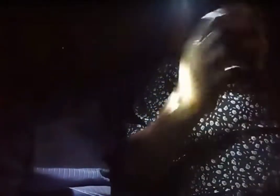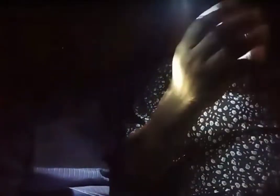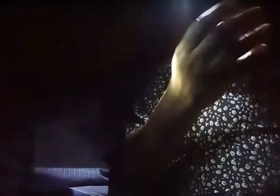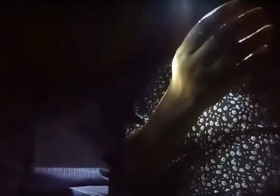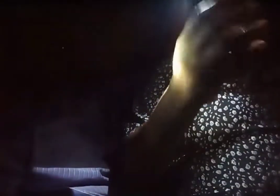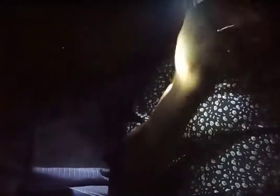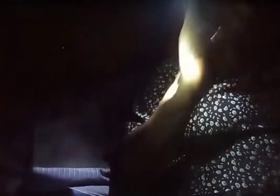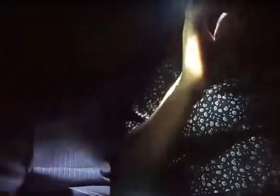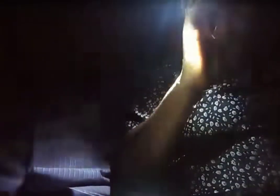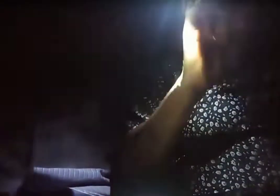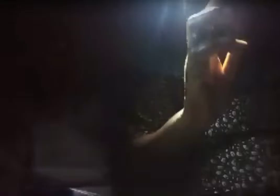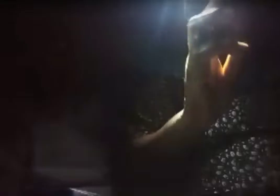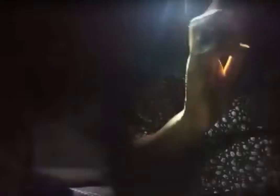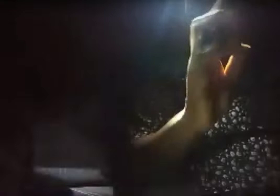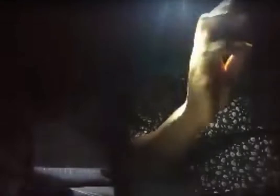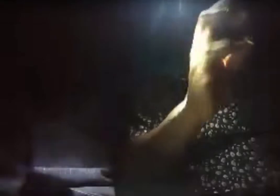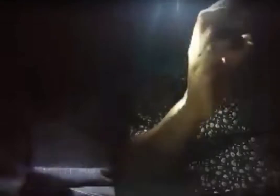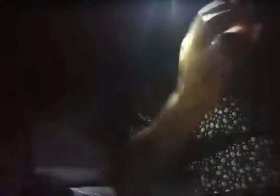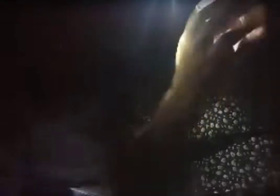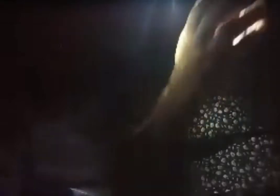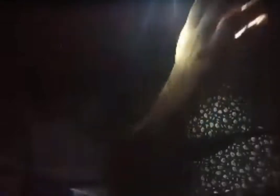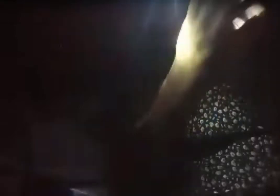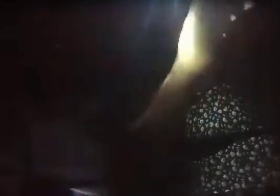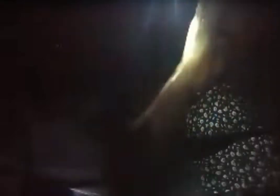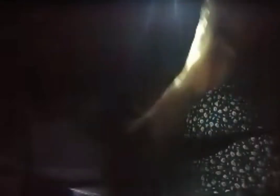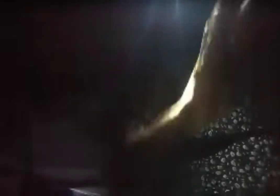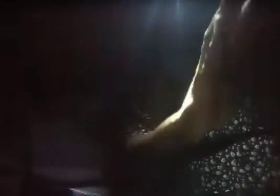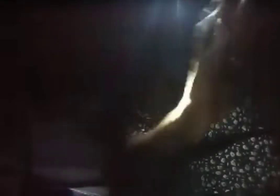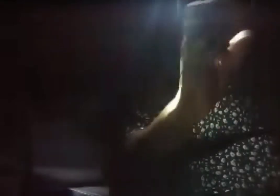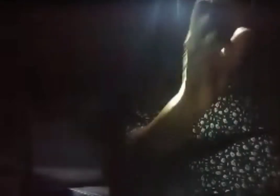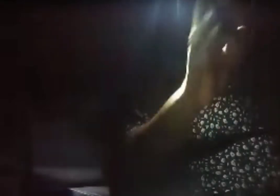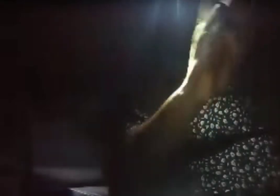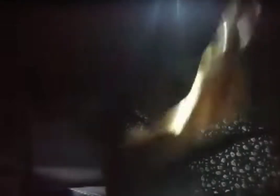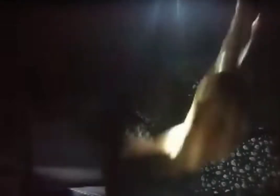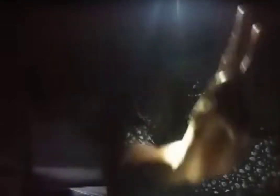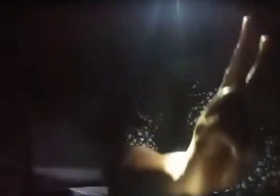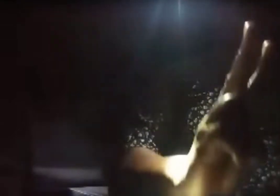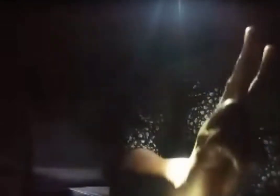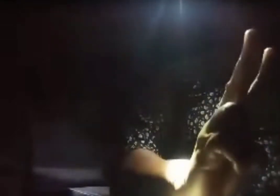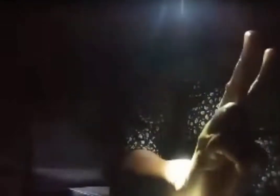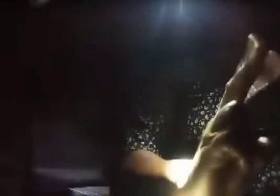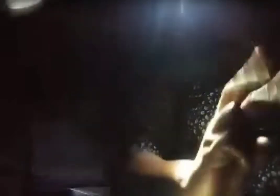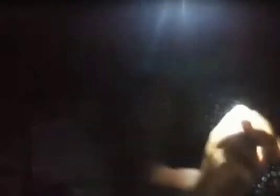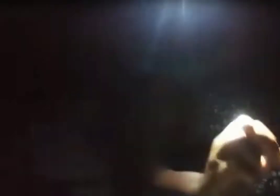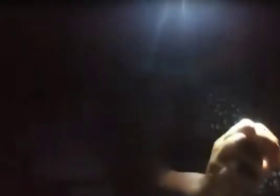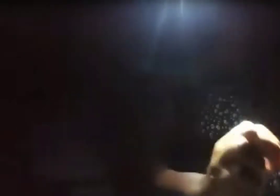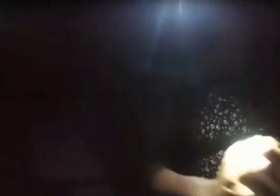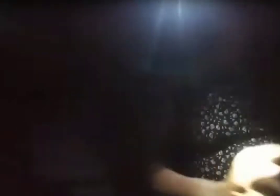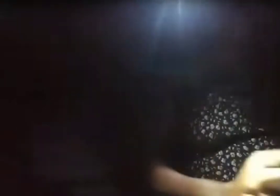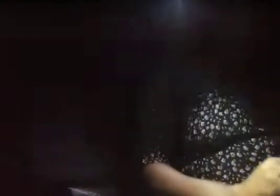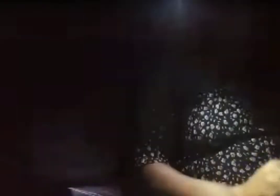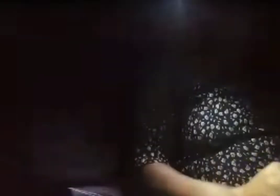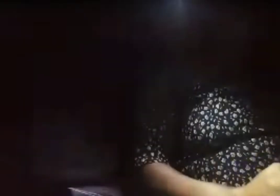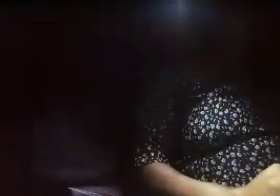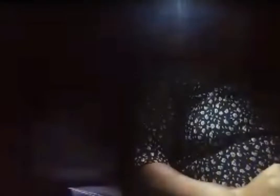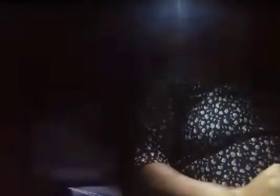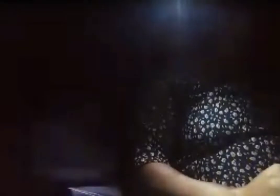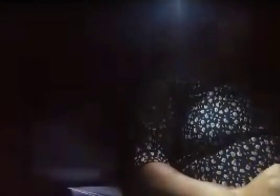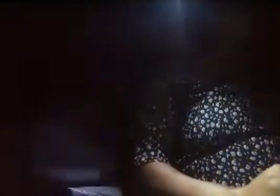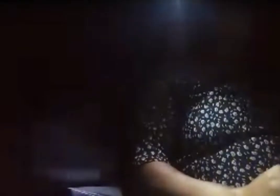4, 2. Excellent. Excellent. Thank you very much. We really appreciate that. And you